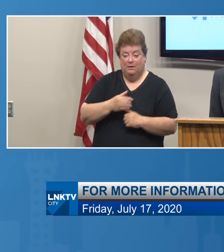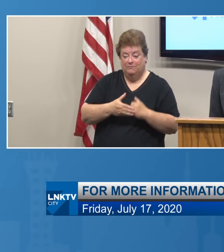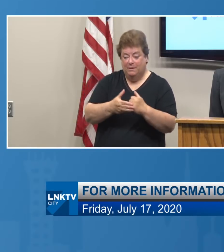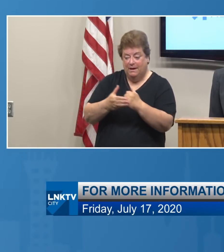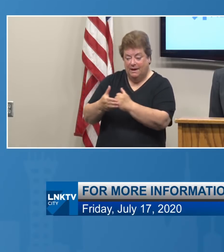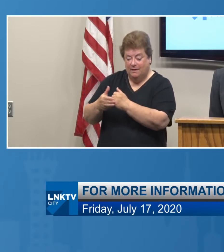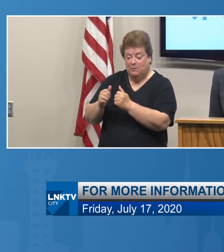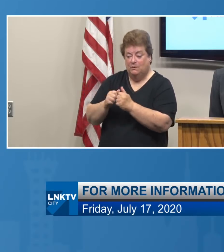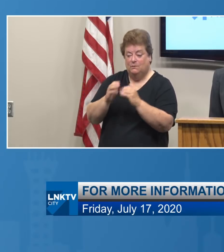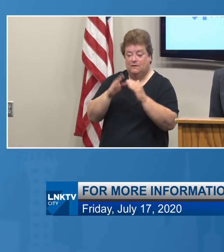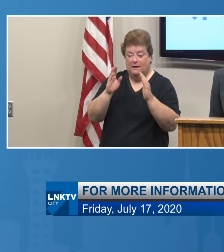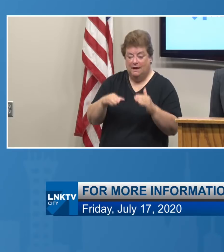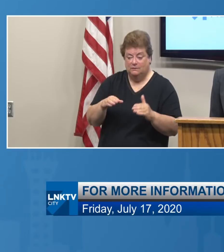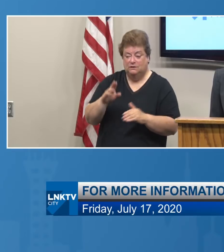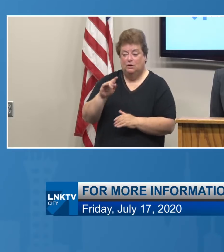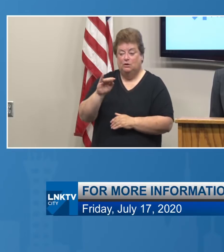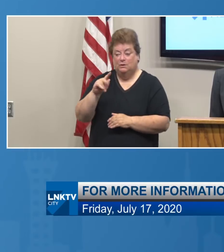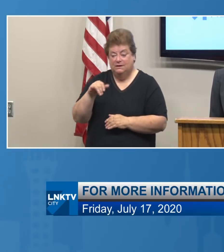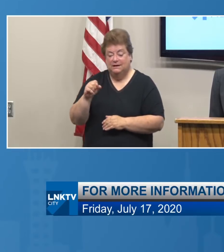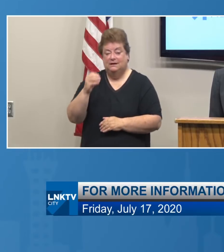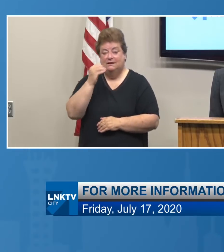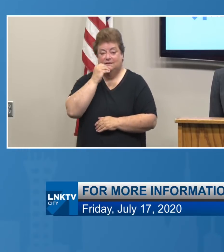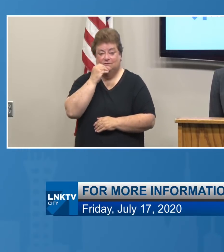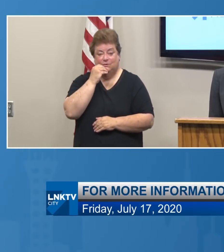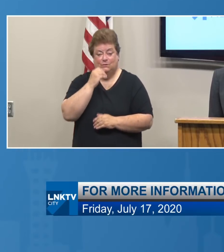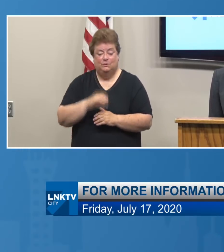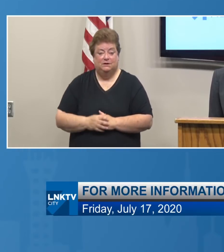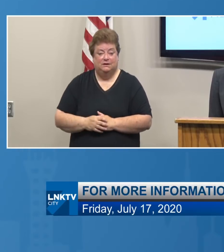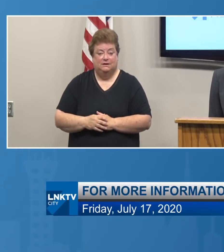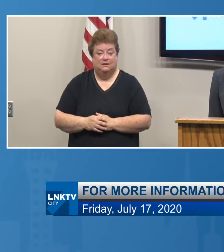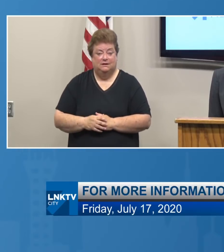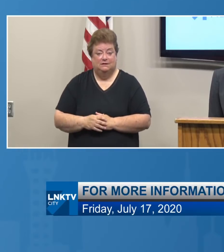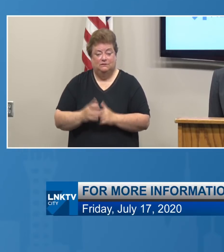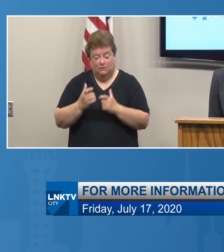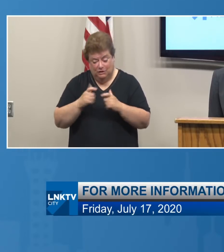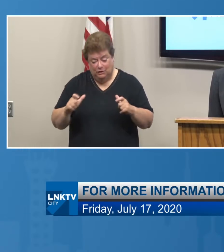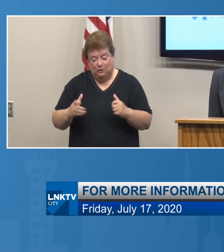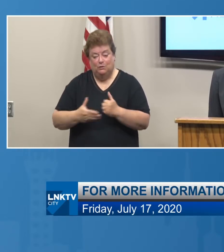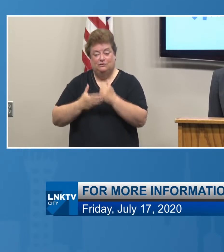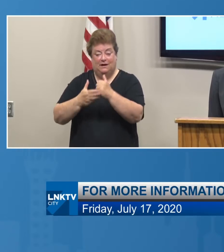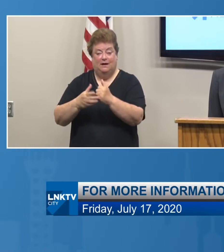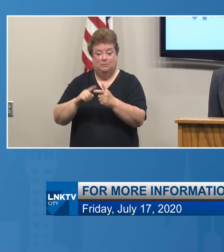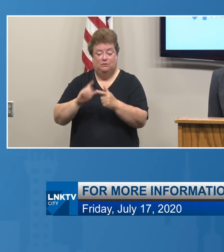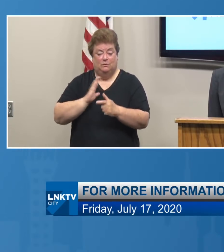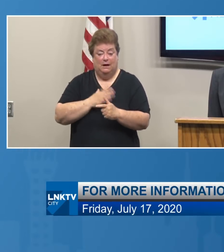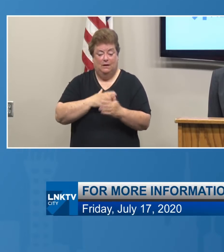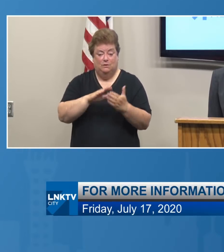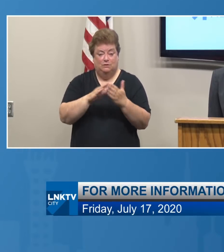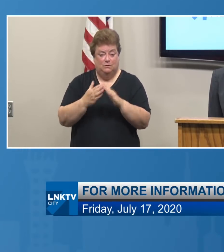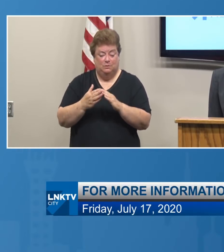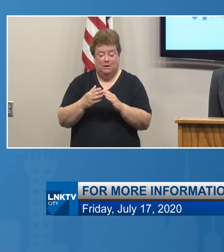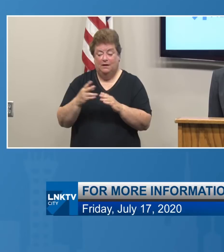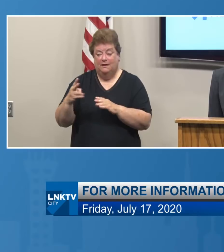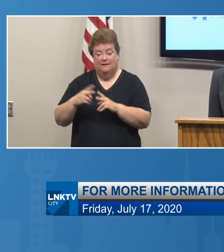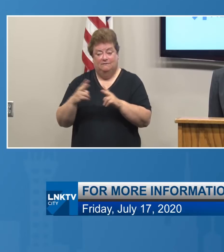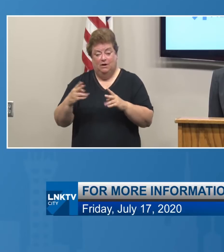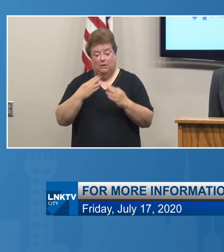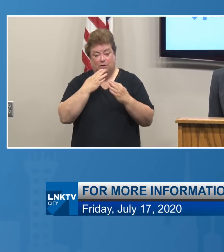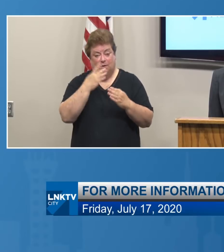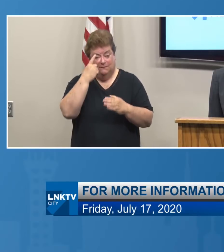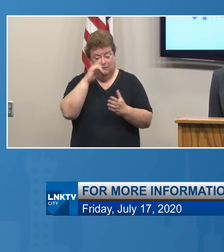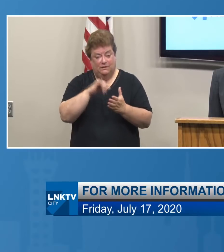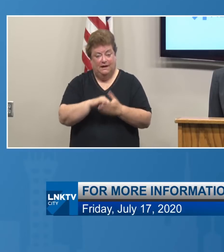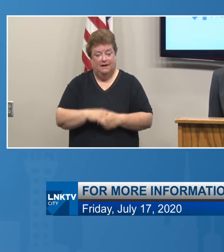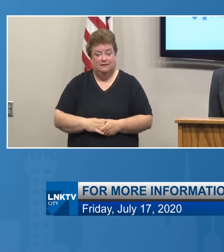with housing, utilities, and food, and it's been a big help with the community, and they are very grateful to that. I would also